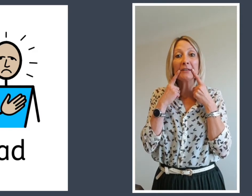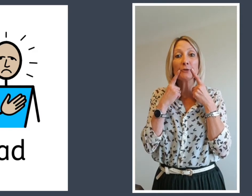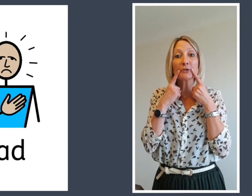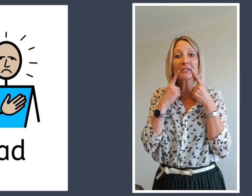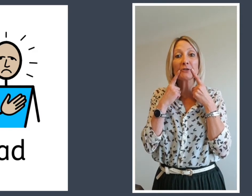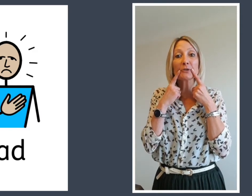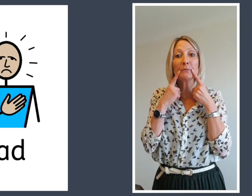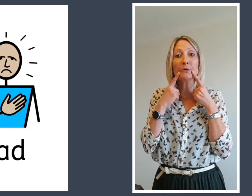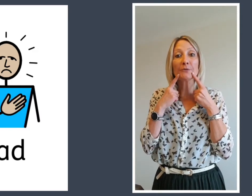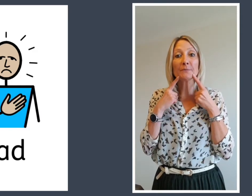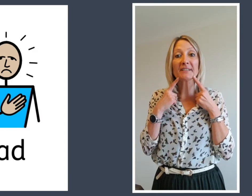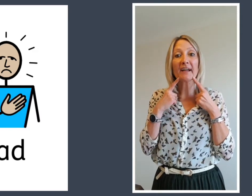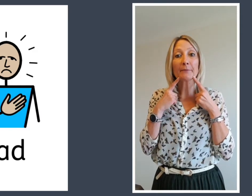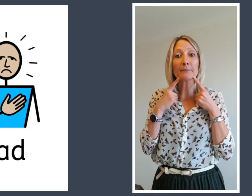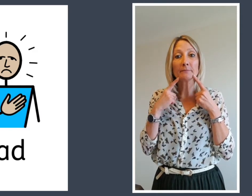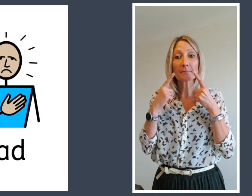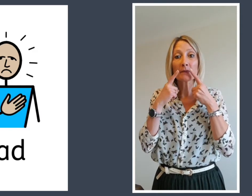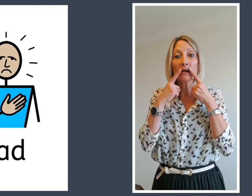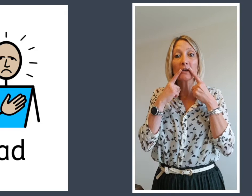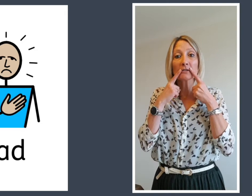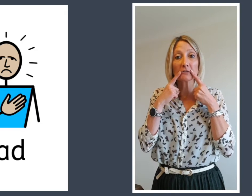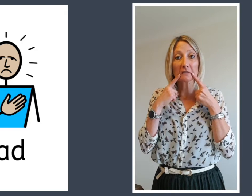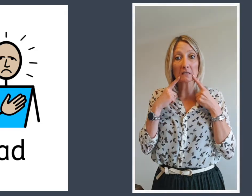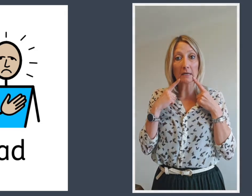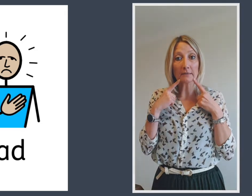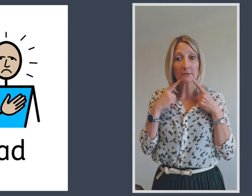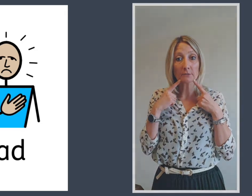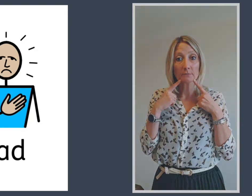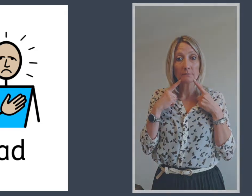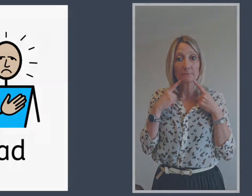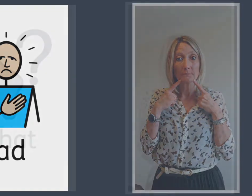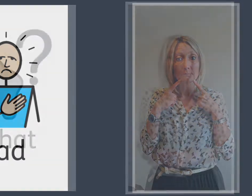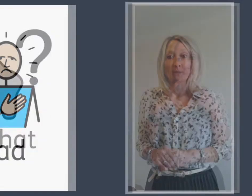and then you're just going to move them down. Sad.